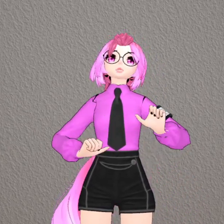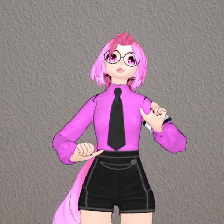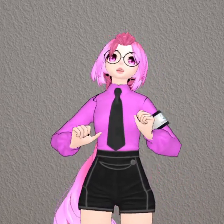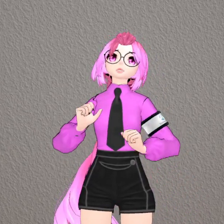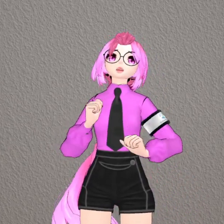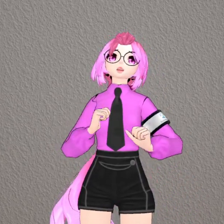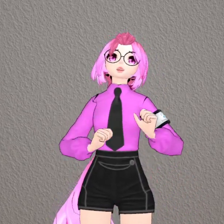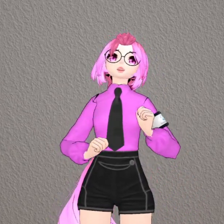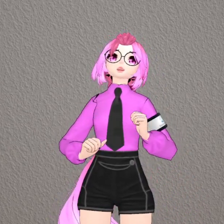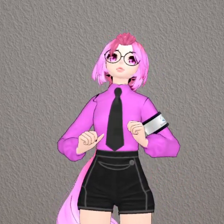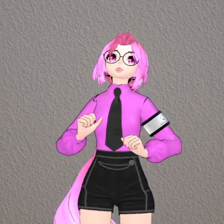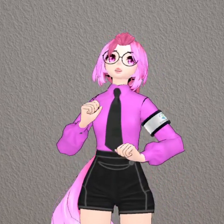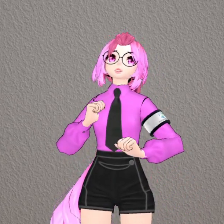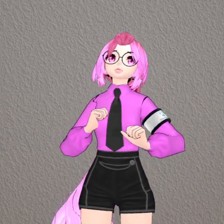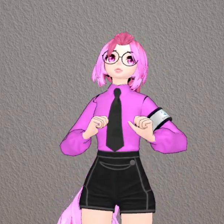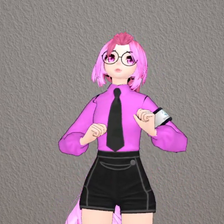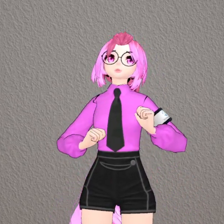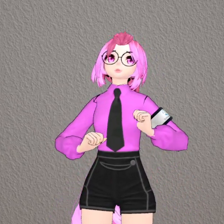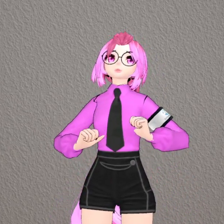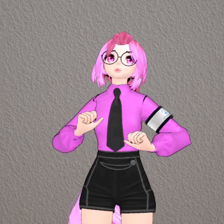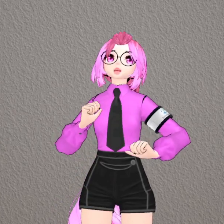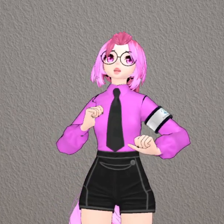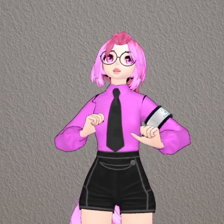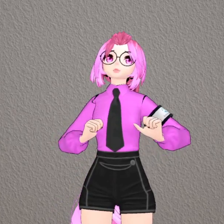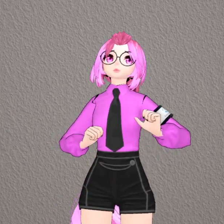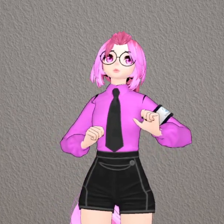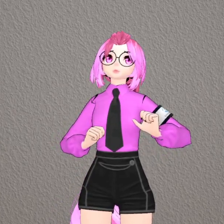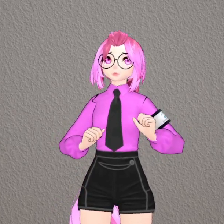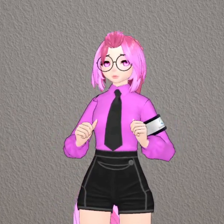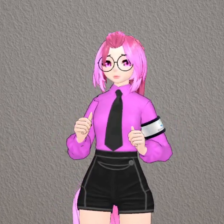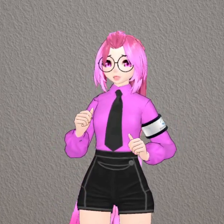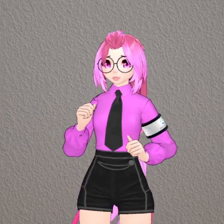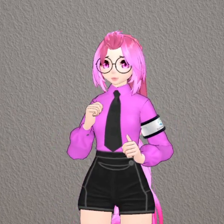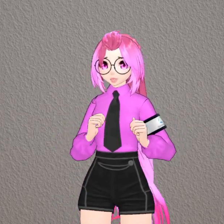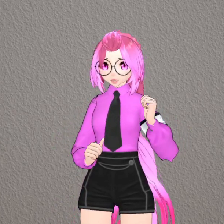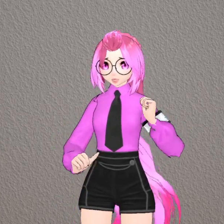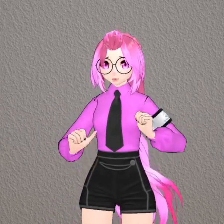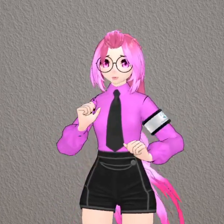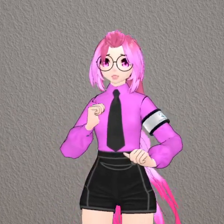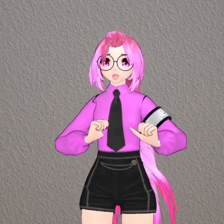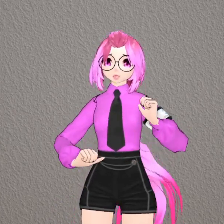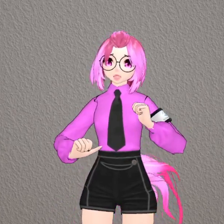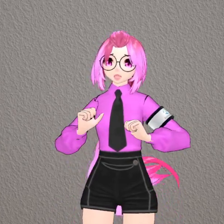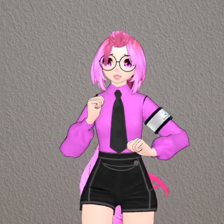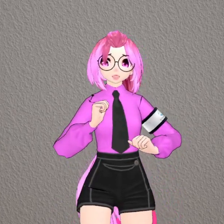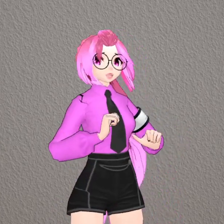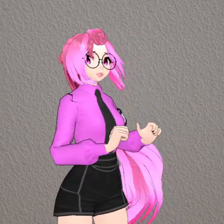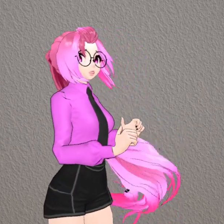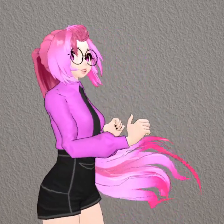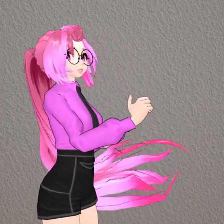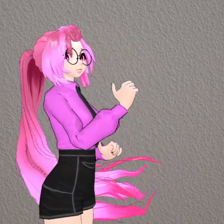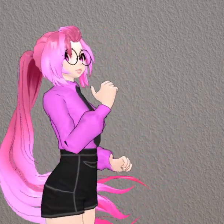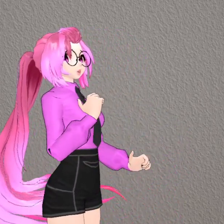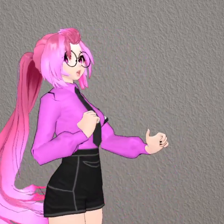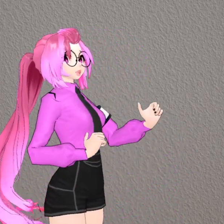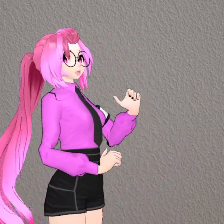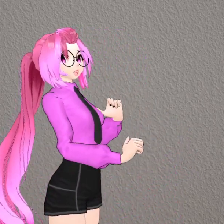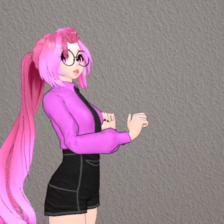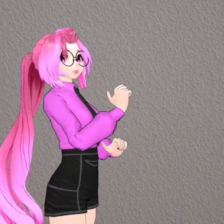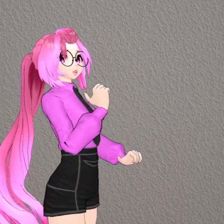not simultaneous, it's, Reverse? yeah, thank you. You're going on alternating hands. So one is going forward